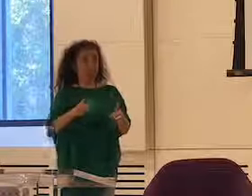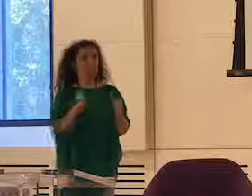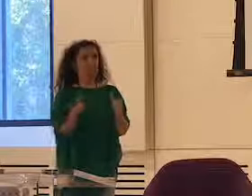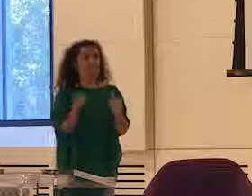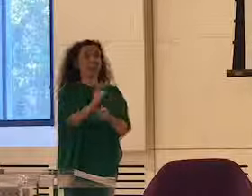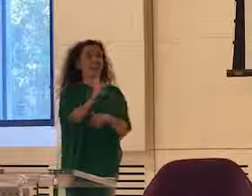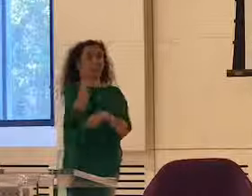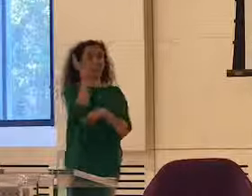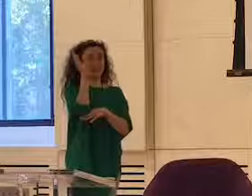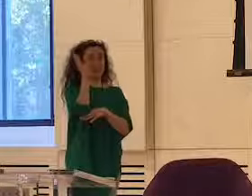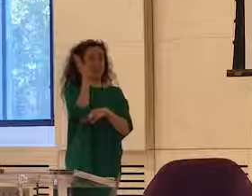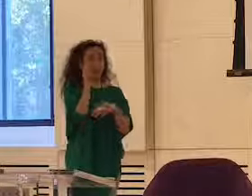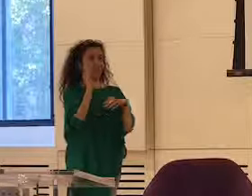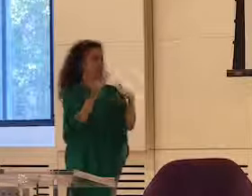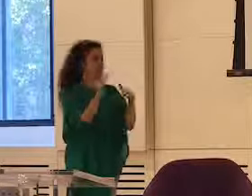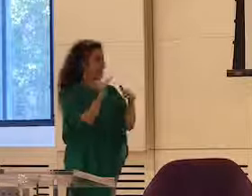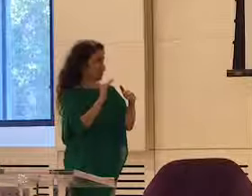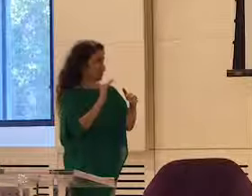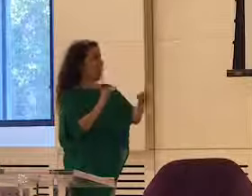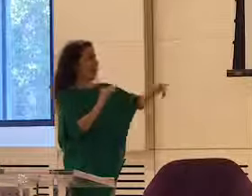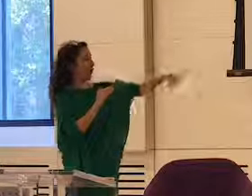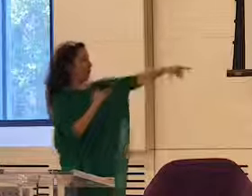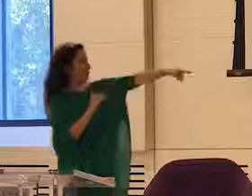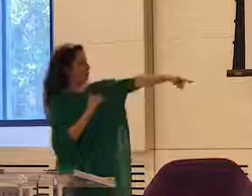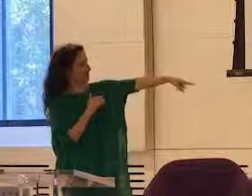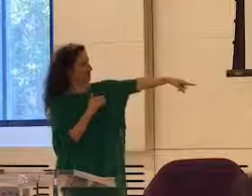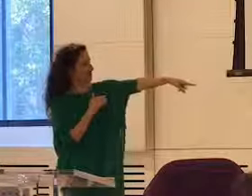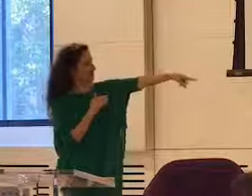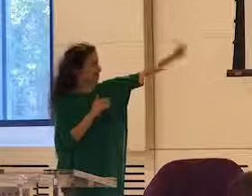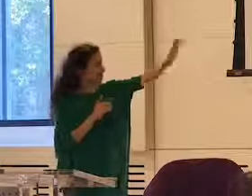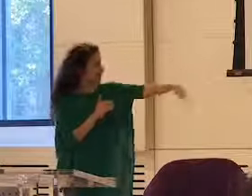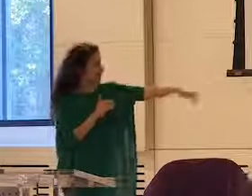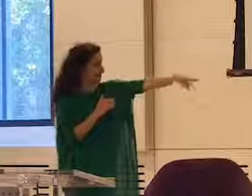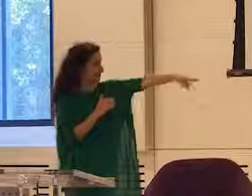have questions to ask afterwards. Now, our next speaker